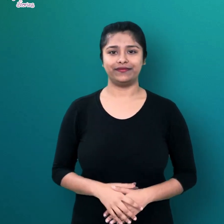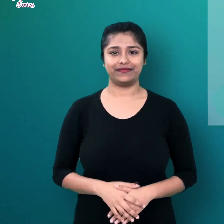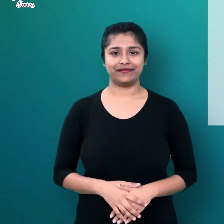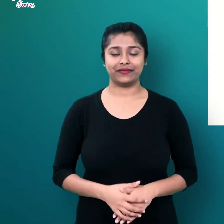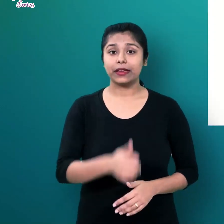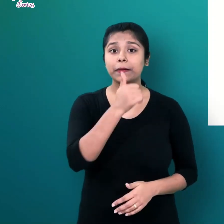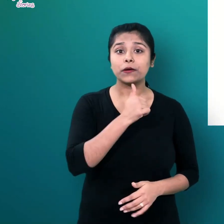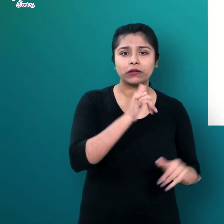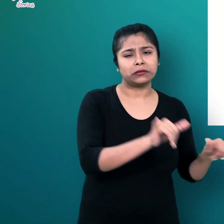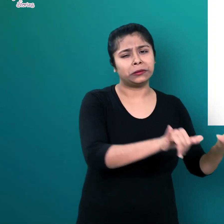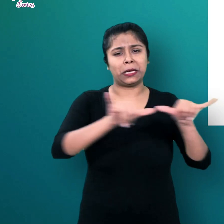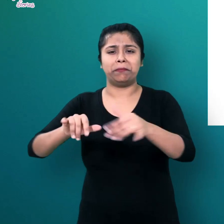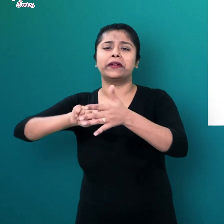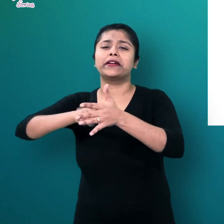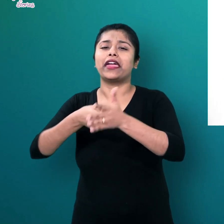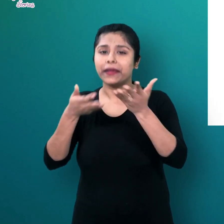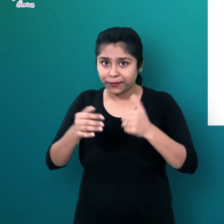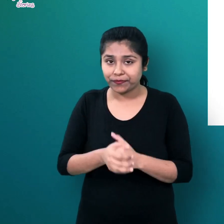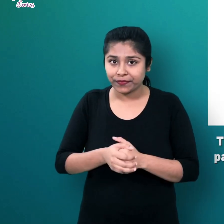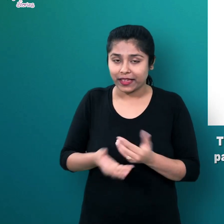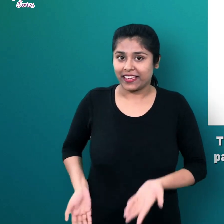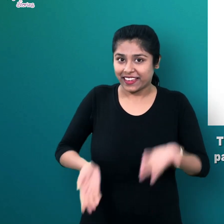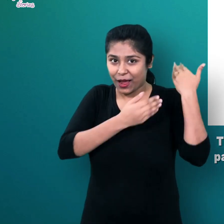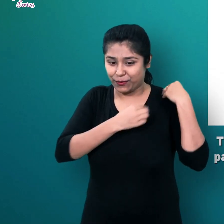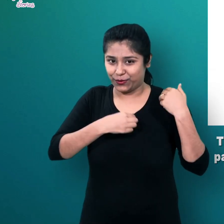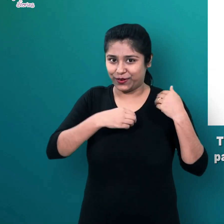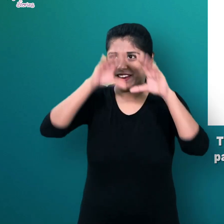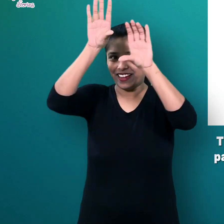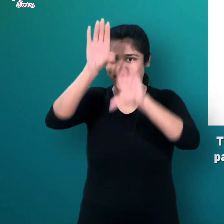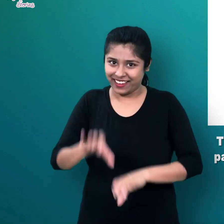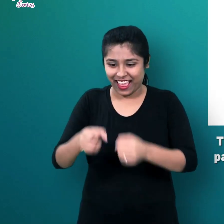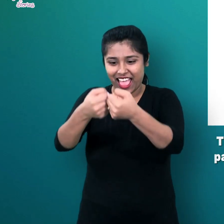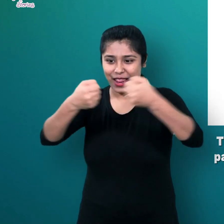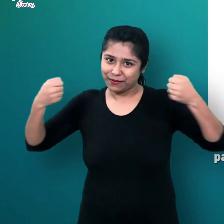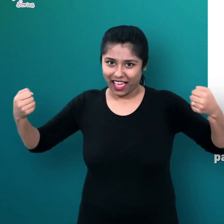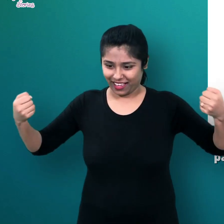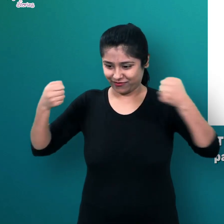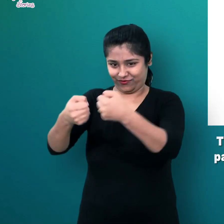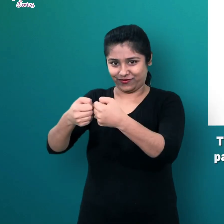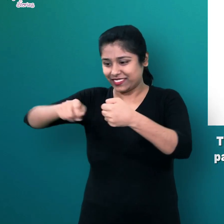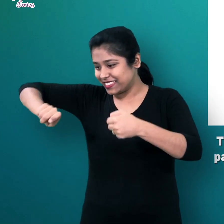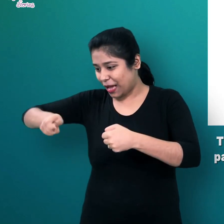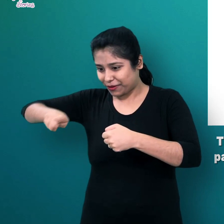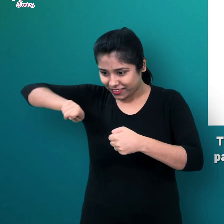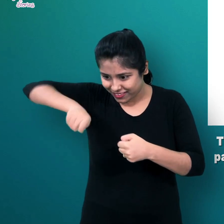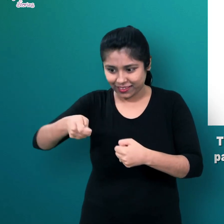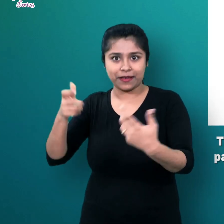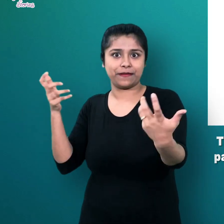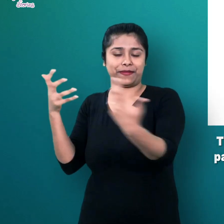A password is like a key. The Almira's lock opens only when the pattern on the key fits the pattern